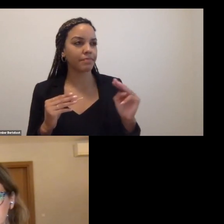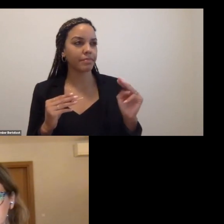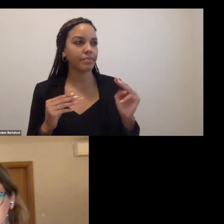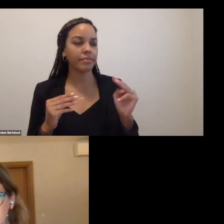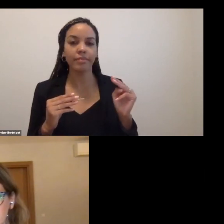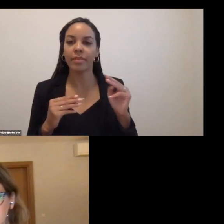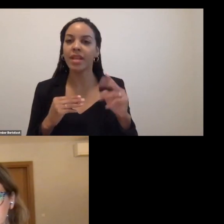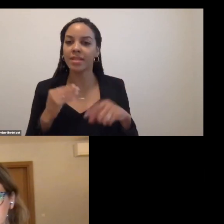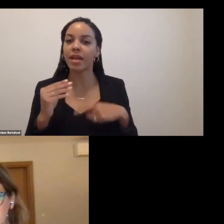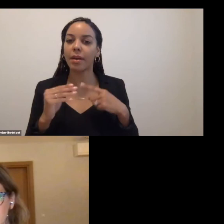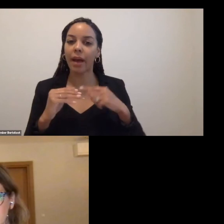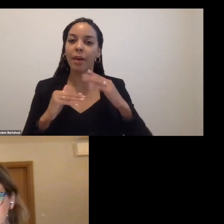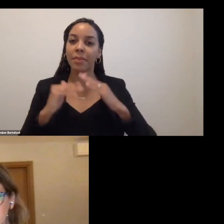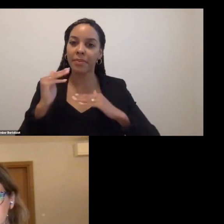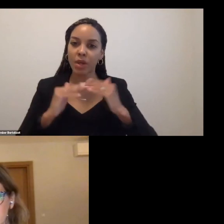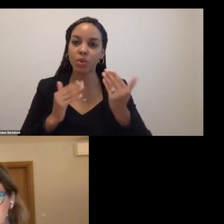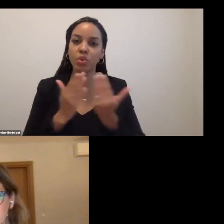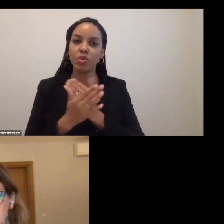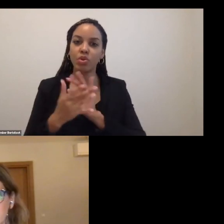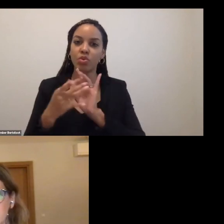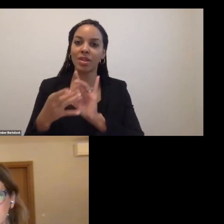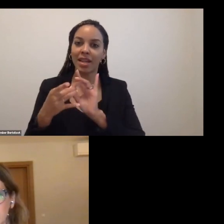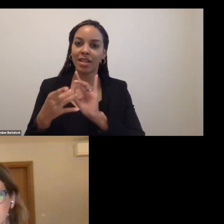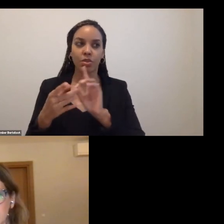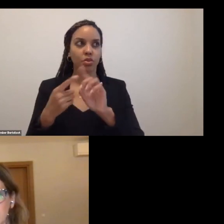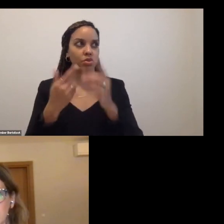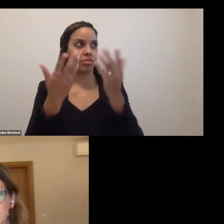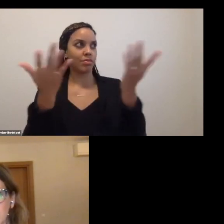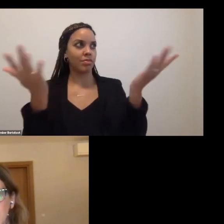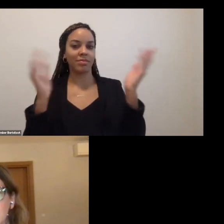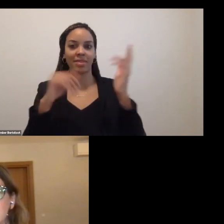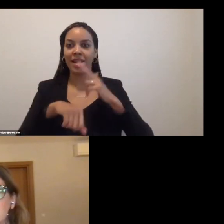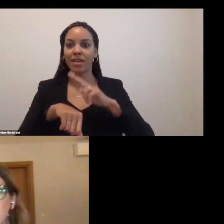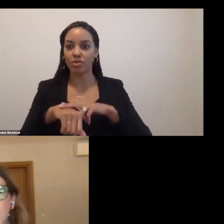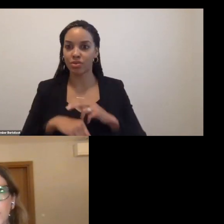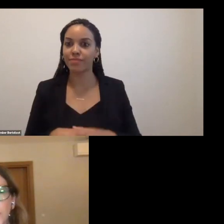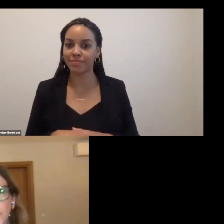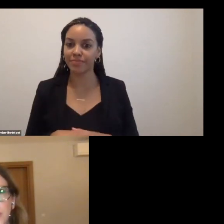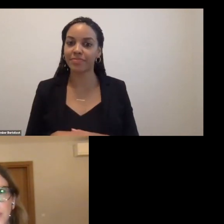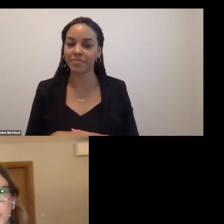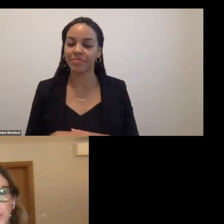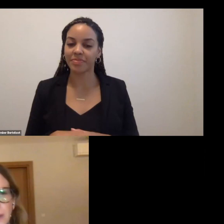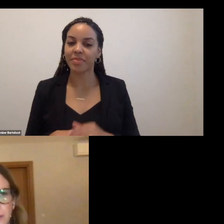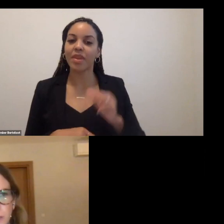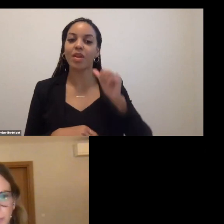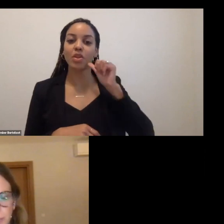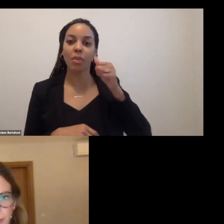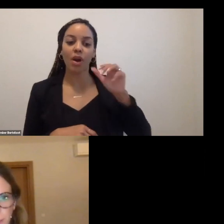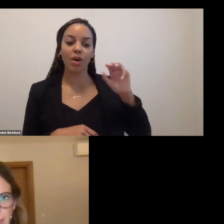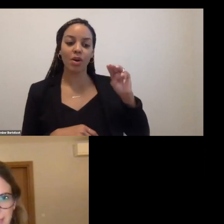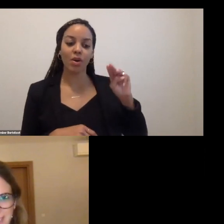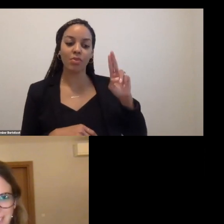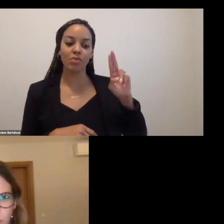building up a new relationship to nature. Mm-hmm. Tomorrow, Mustarinda will be in our 2